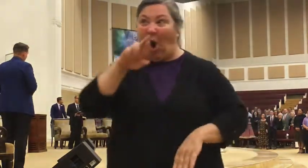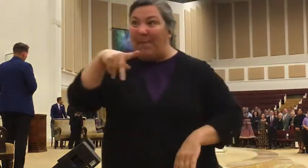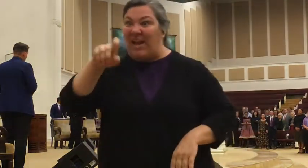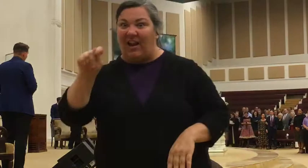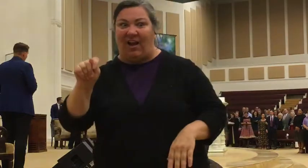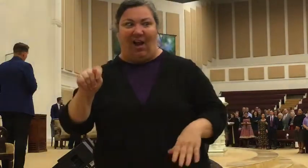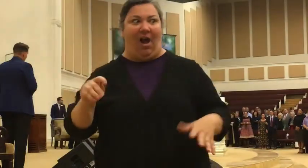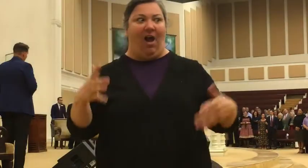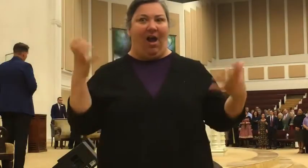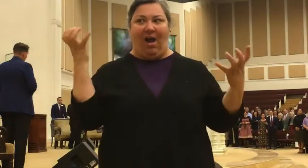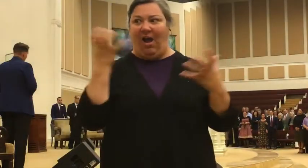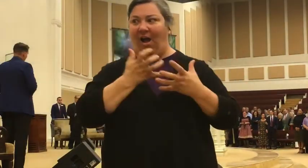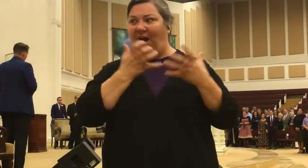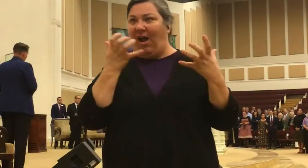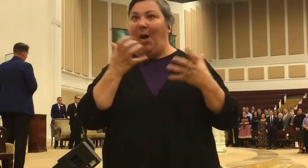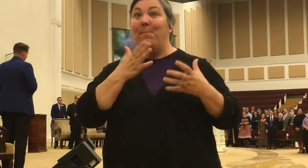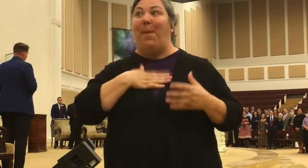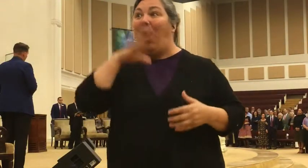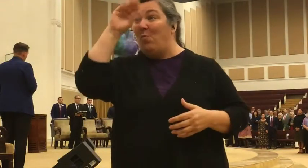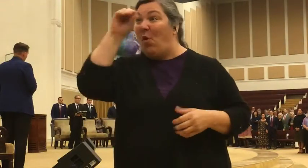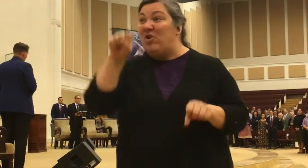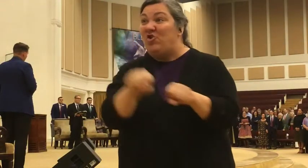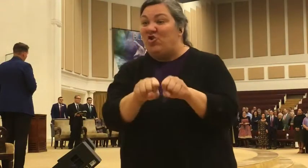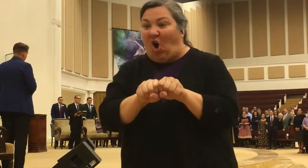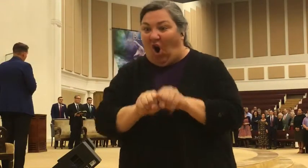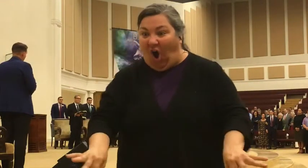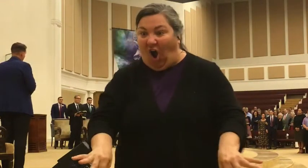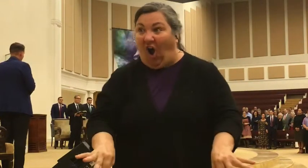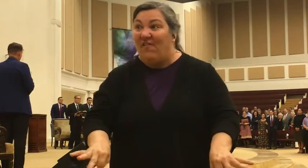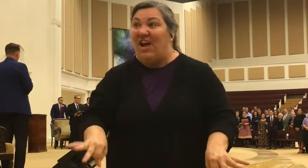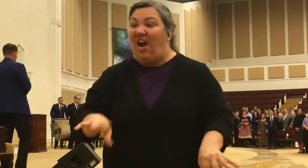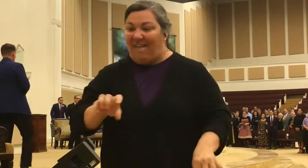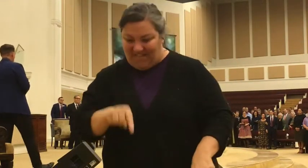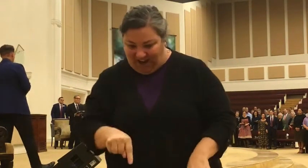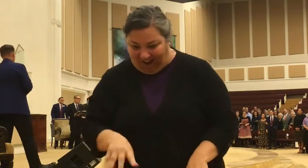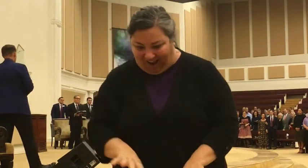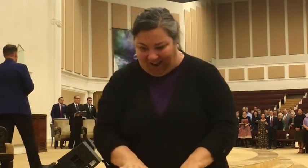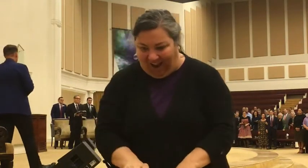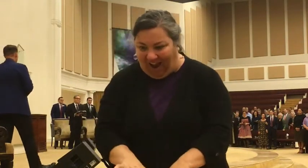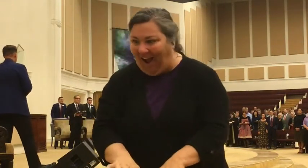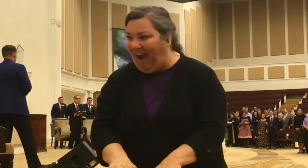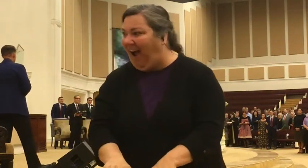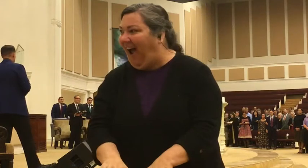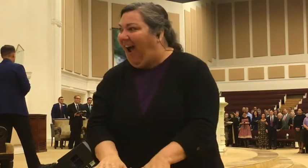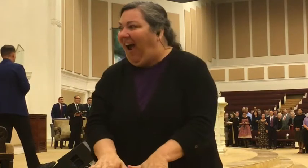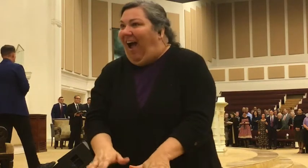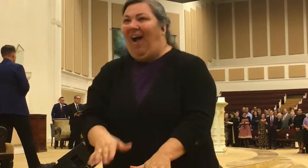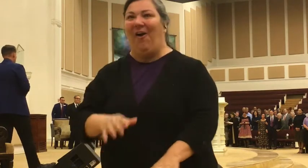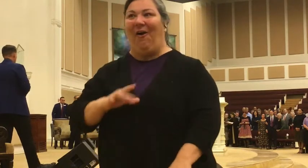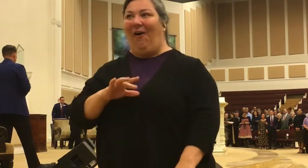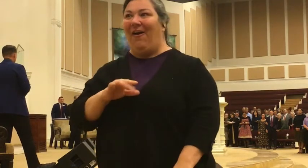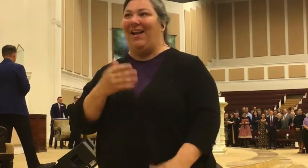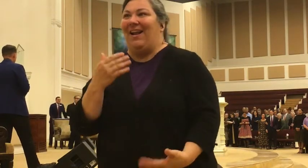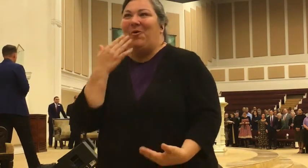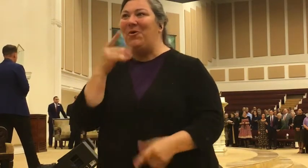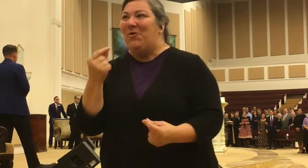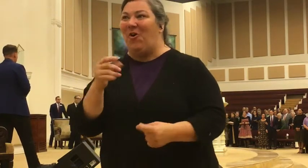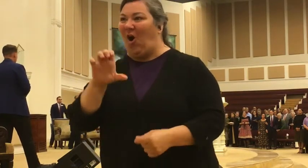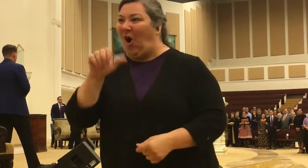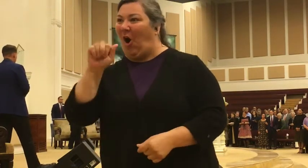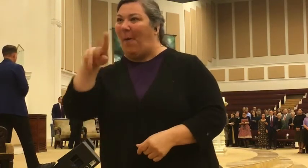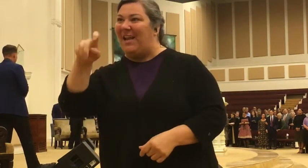foreign. My boys took their shoes off and put their feet in their grandparents' carpet. They didn't know what to do with themselves. Carpet